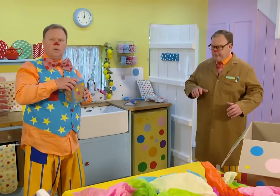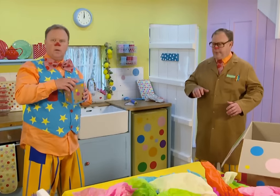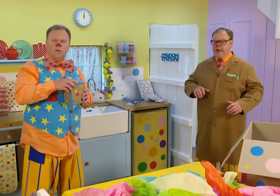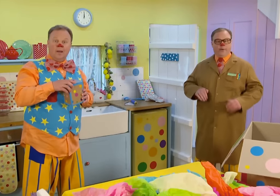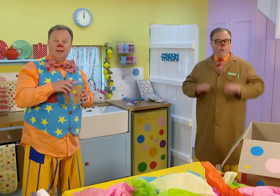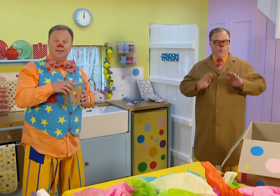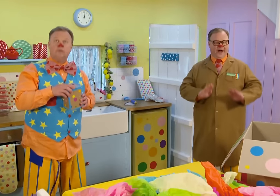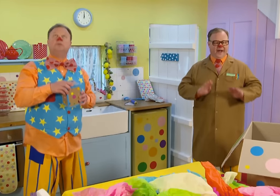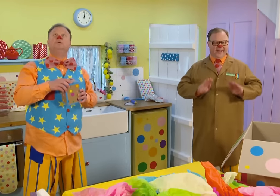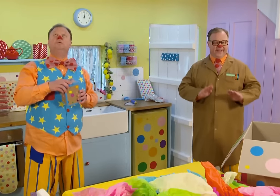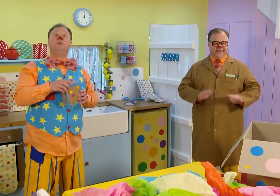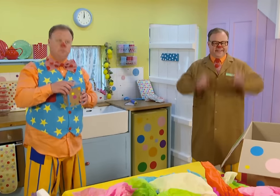ball. Wait.